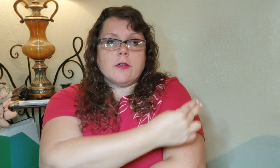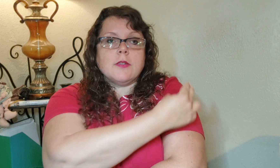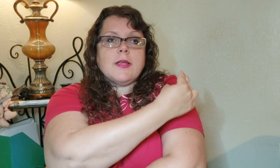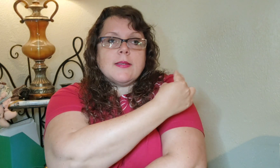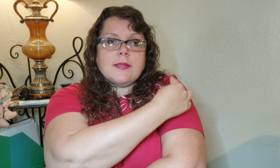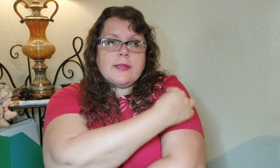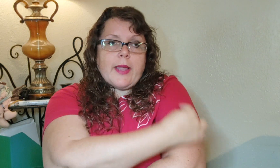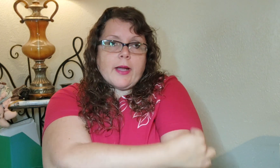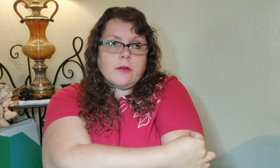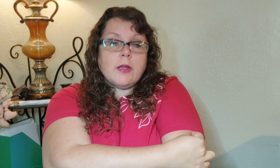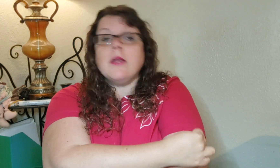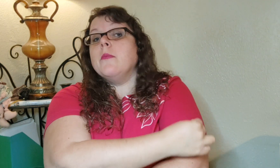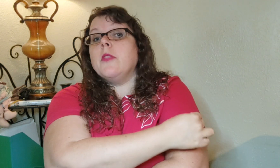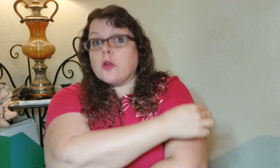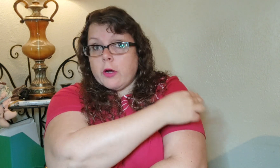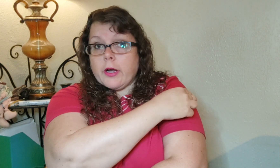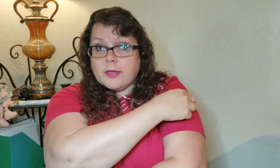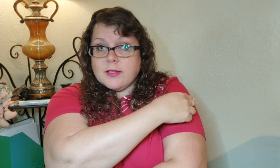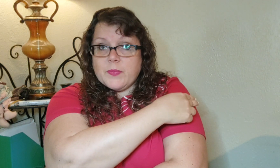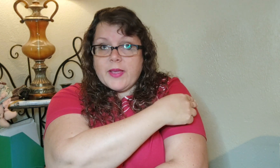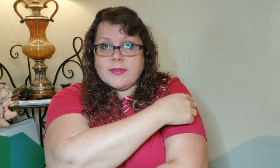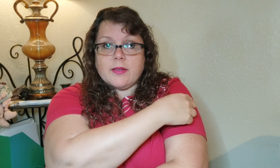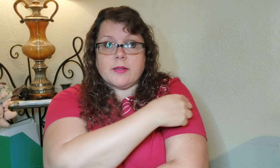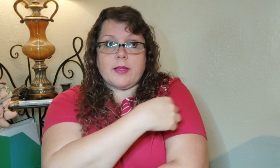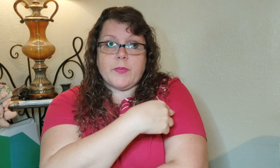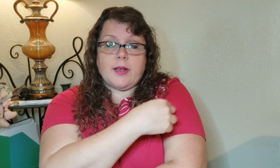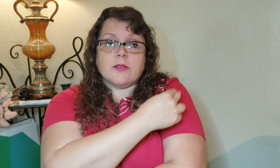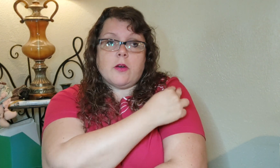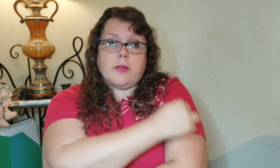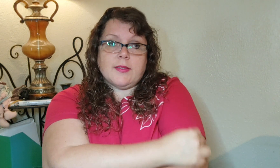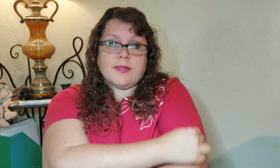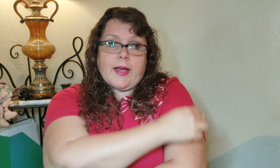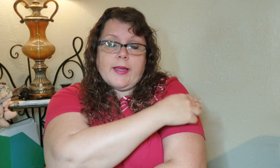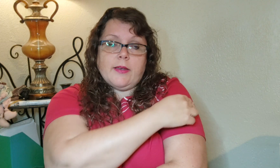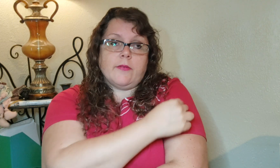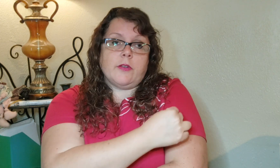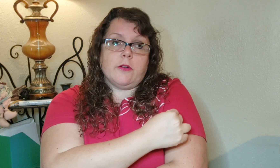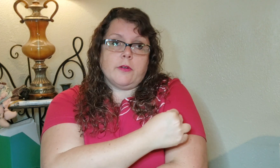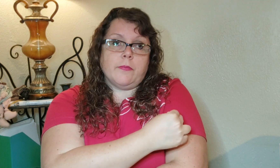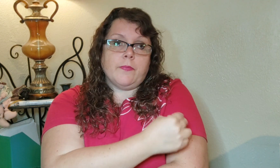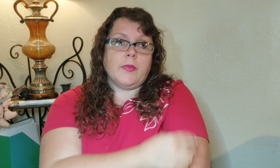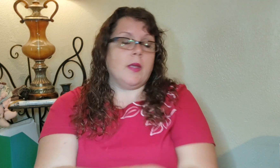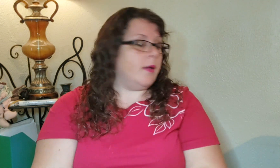fingers, it's down, the cross basically, but it's on the side of your arm.